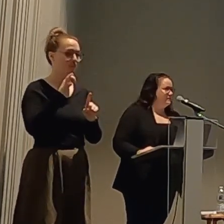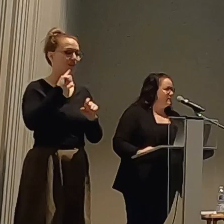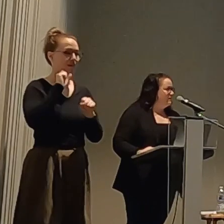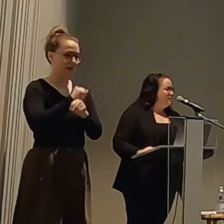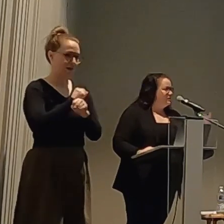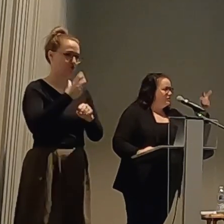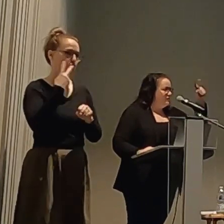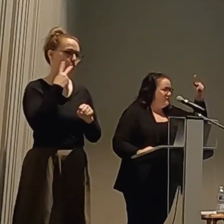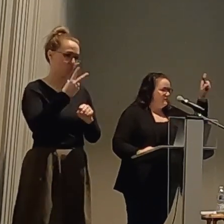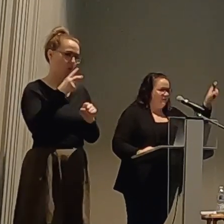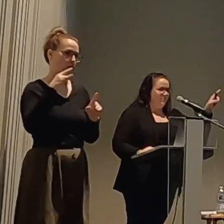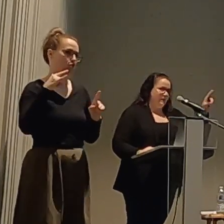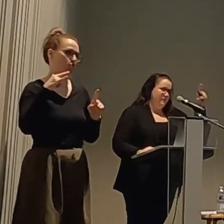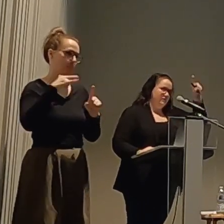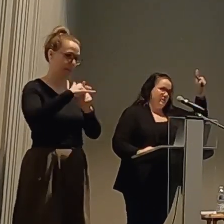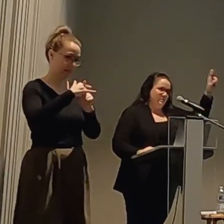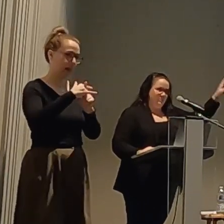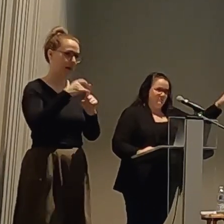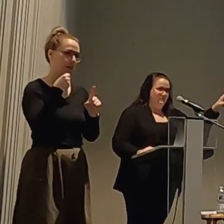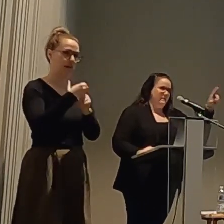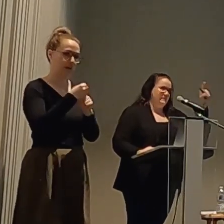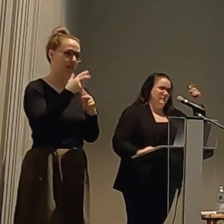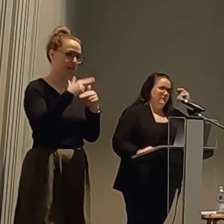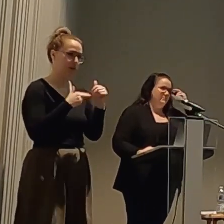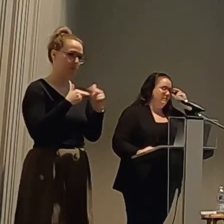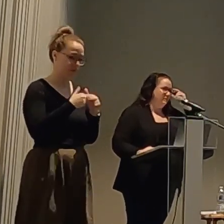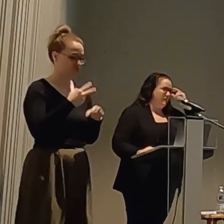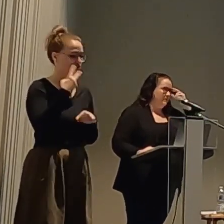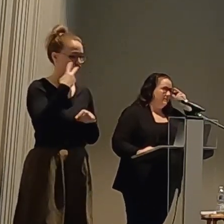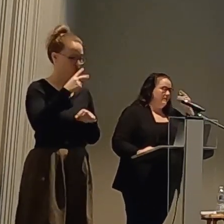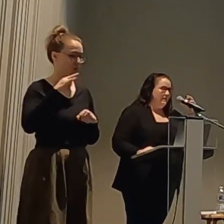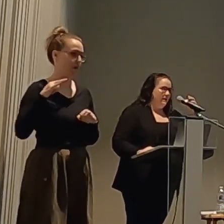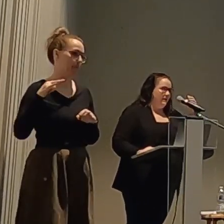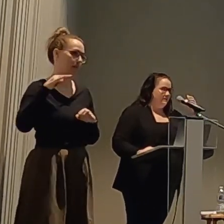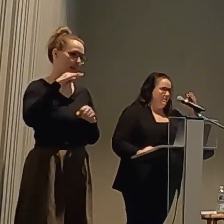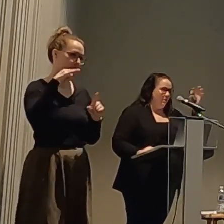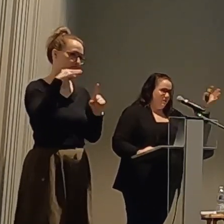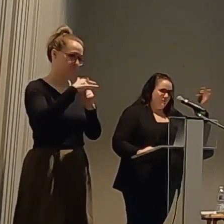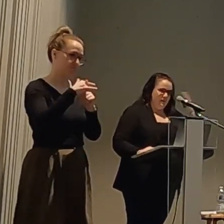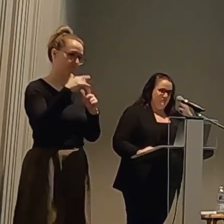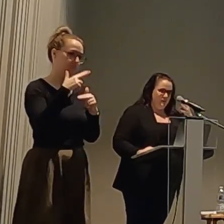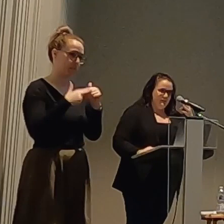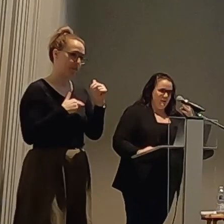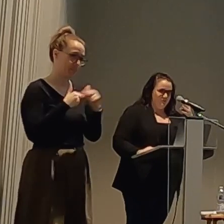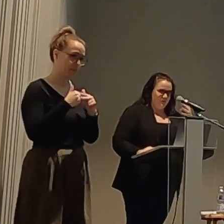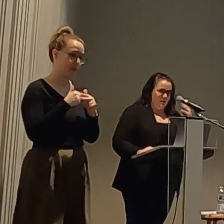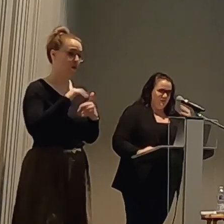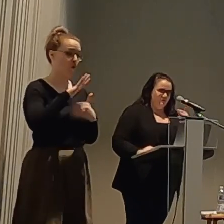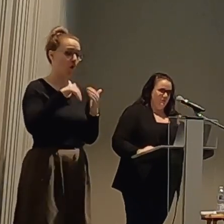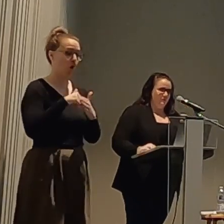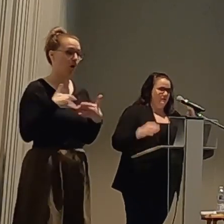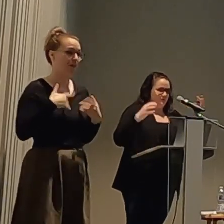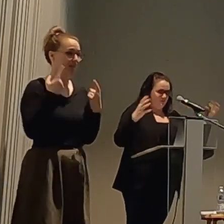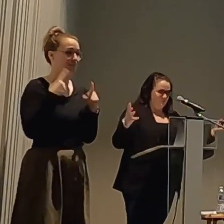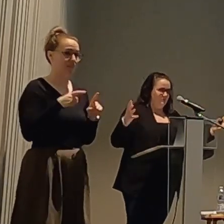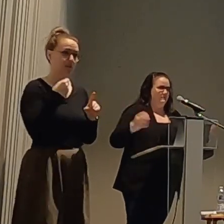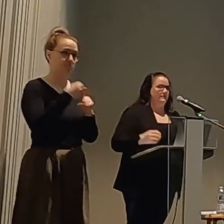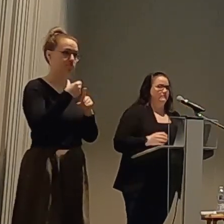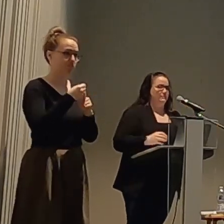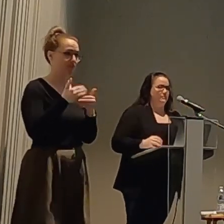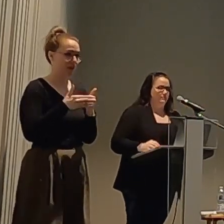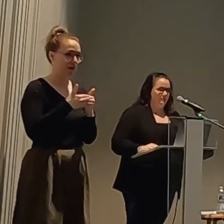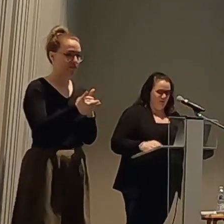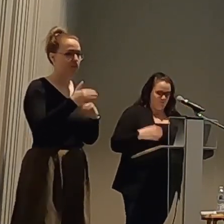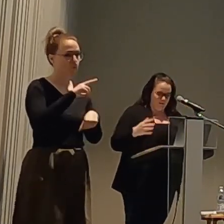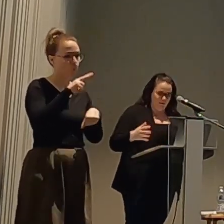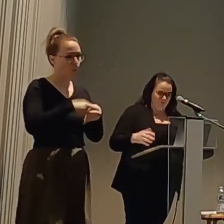tower. She said she could see a plane shape as it hit the building. And all of the events after that, of course, we've